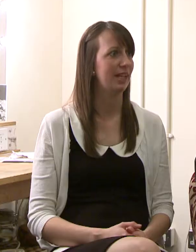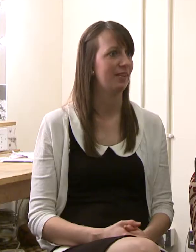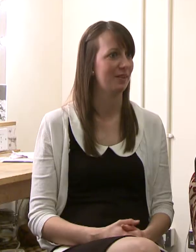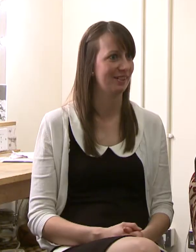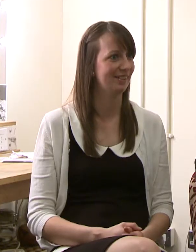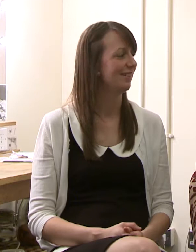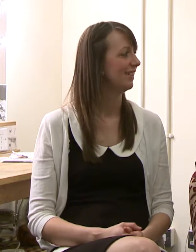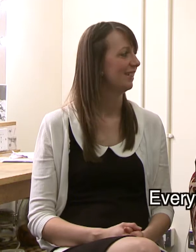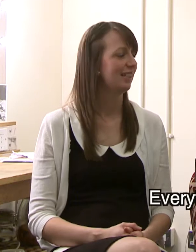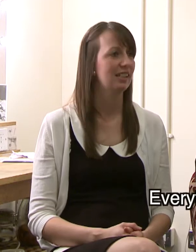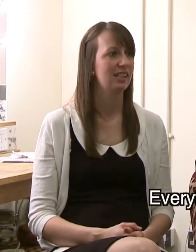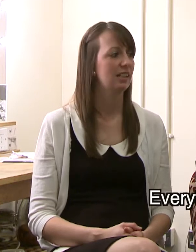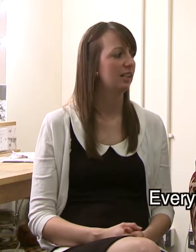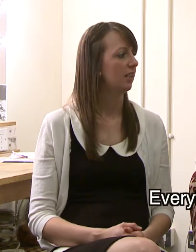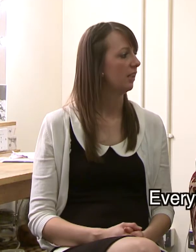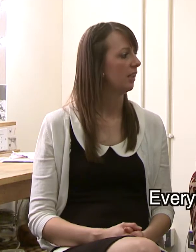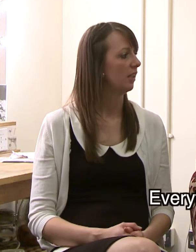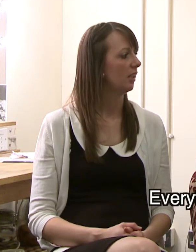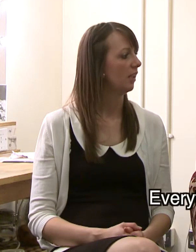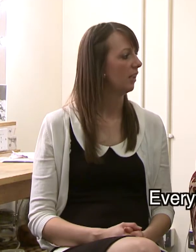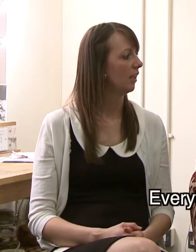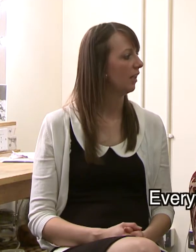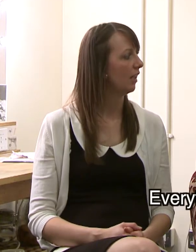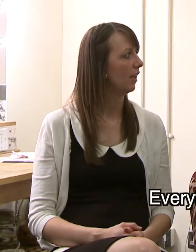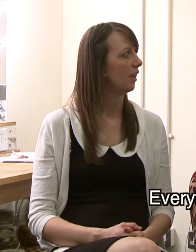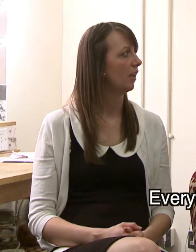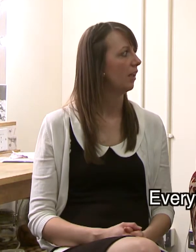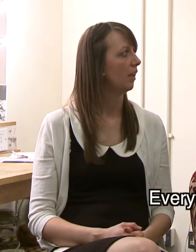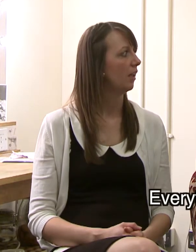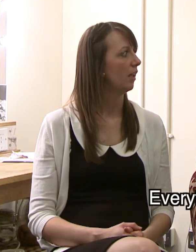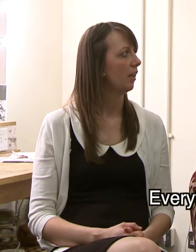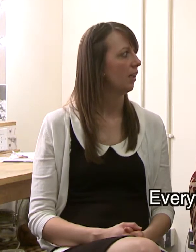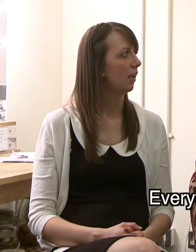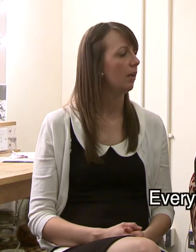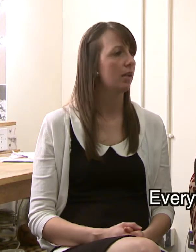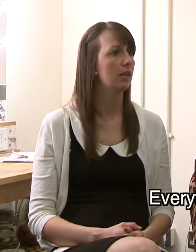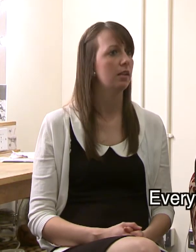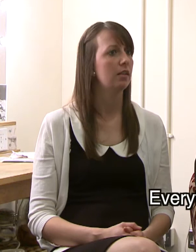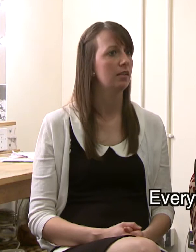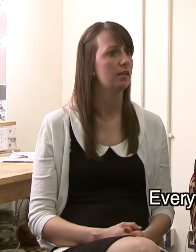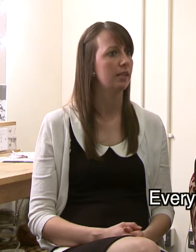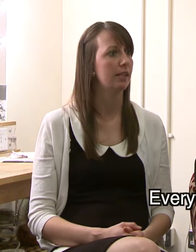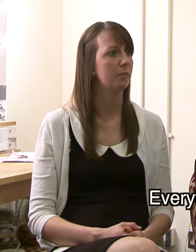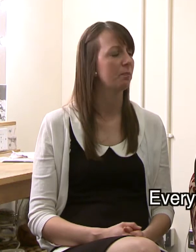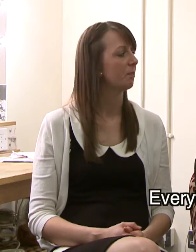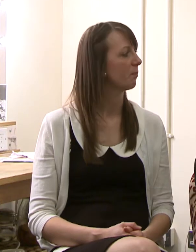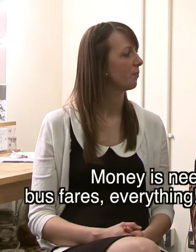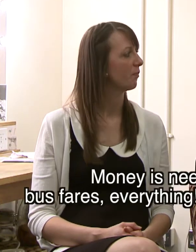Yes. Everything is about money. Money